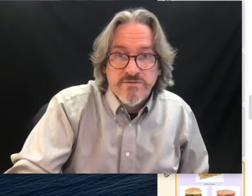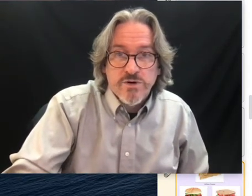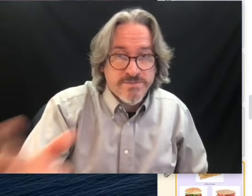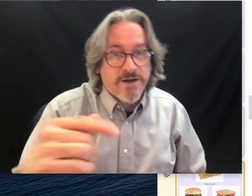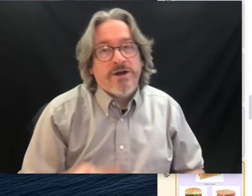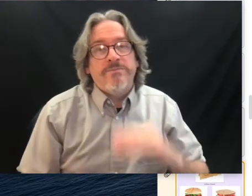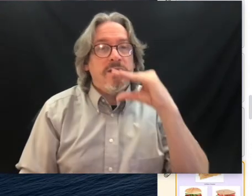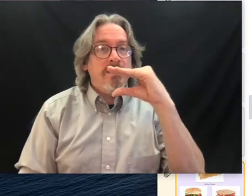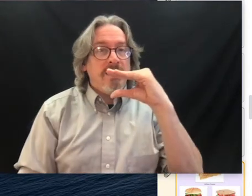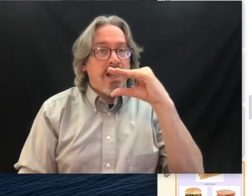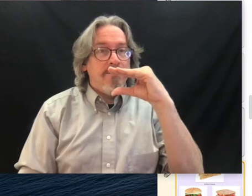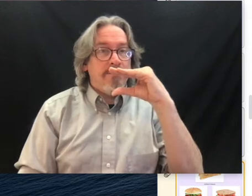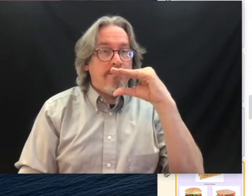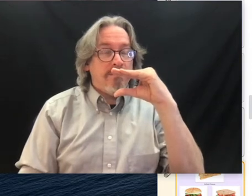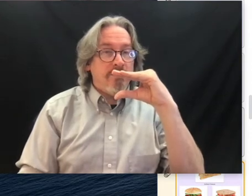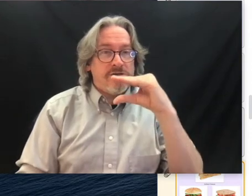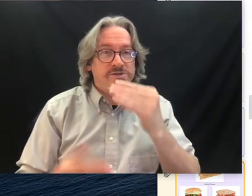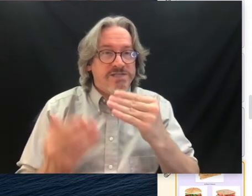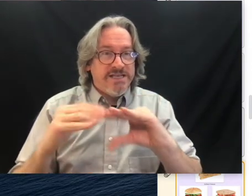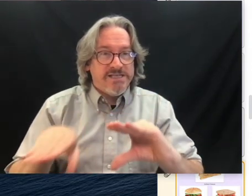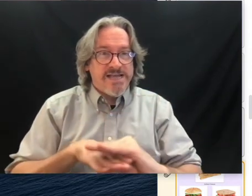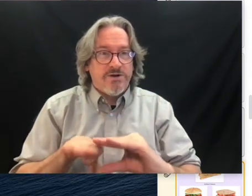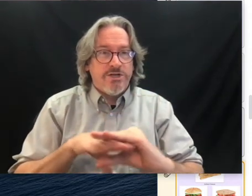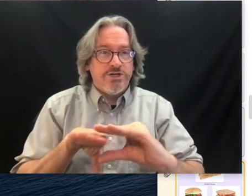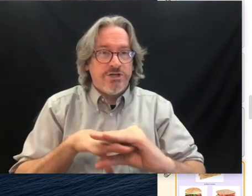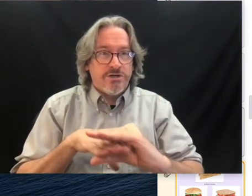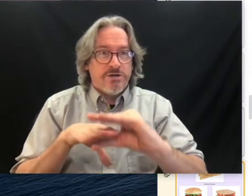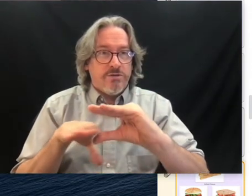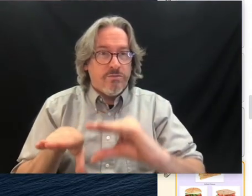And of course, there we go. You'll also see